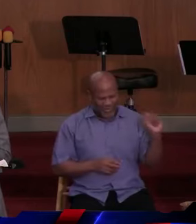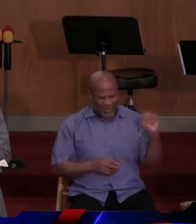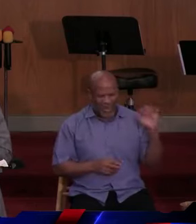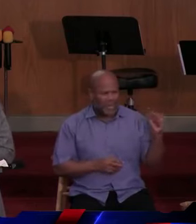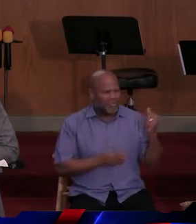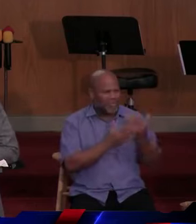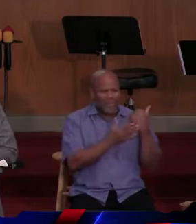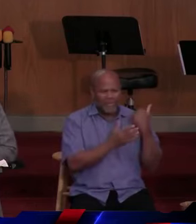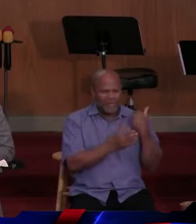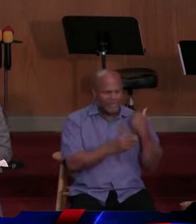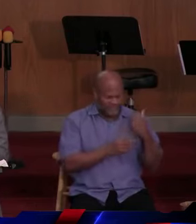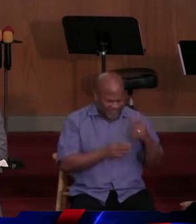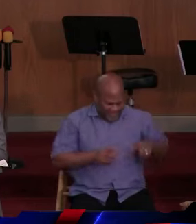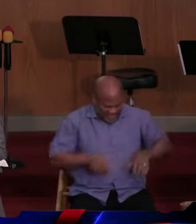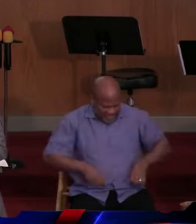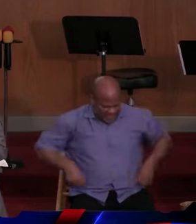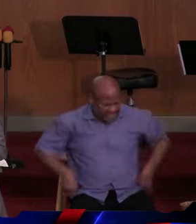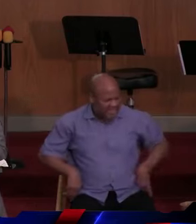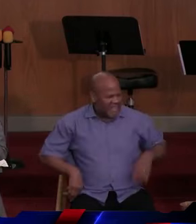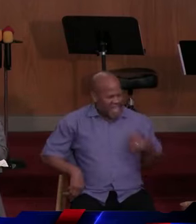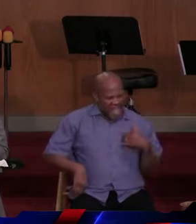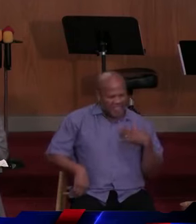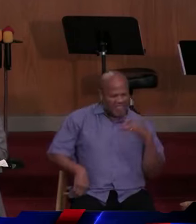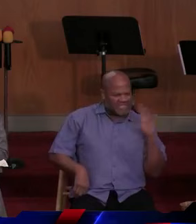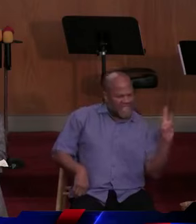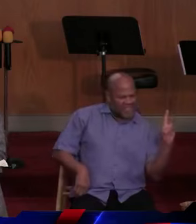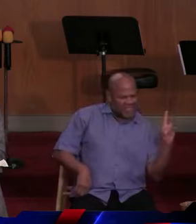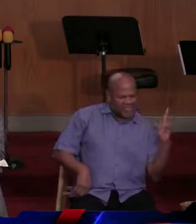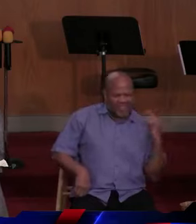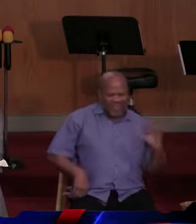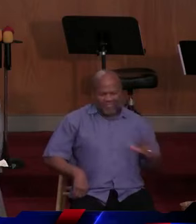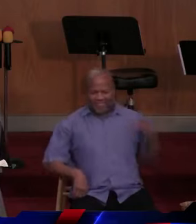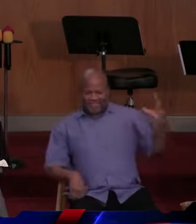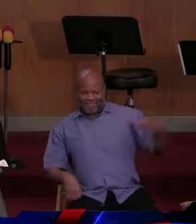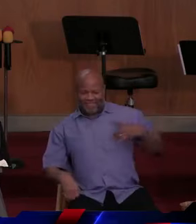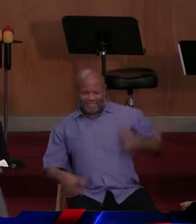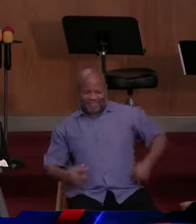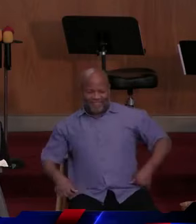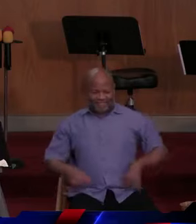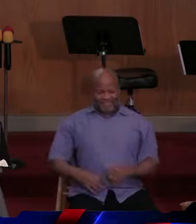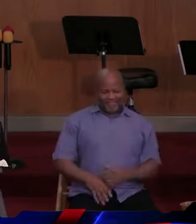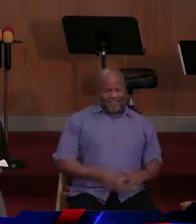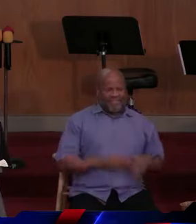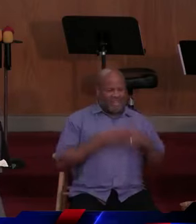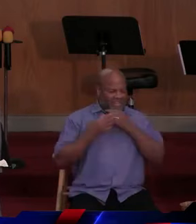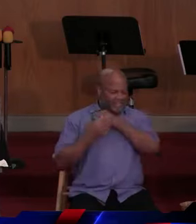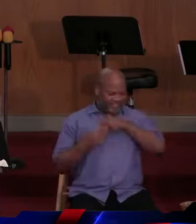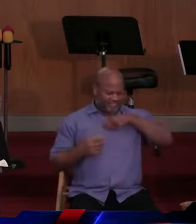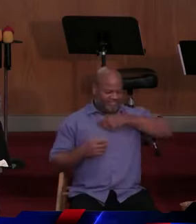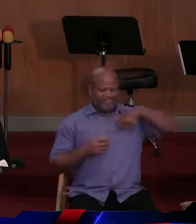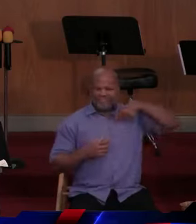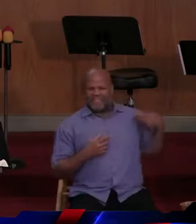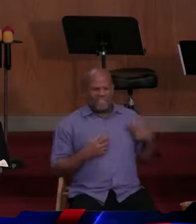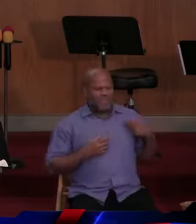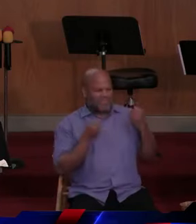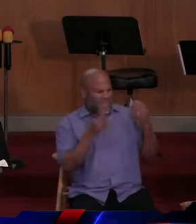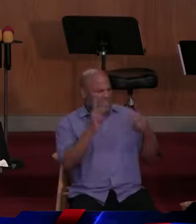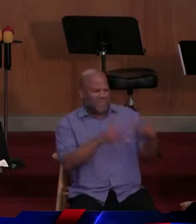Before 2 Chainz, Deion had about 7 Chainz. Now, the problem is a lot of people didn't like Deion because he